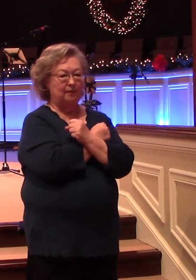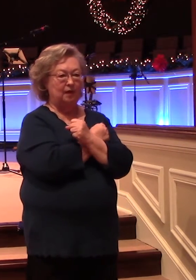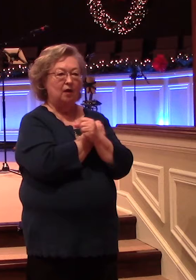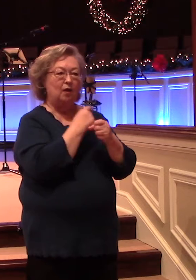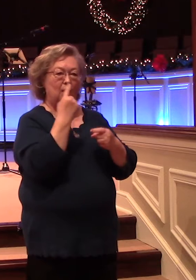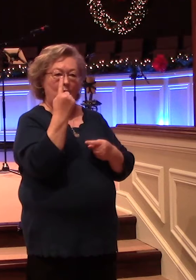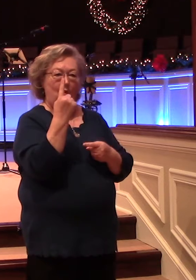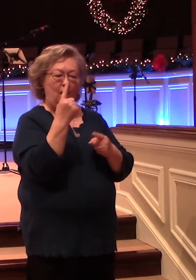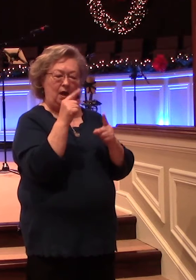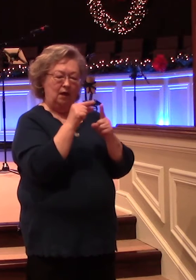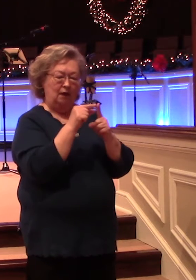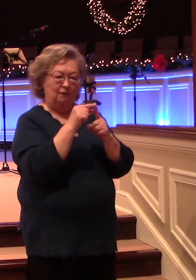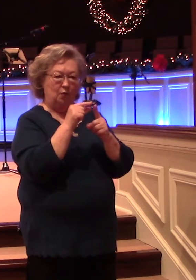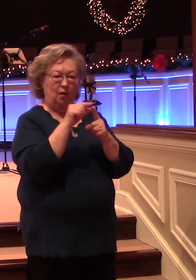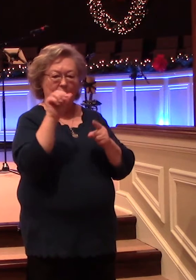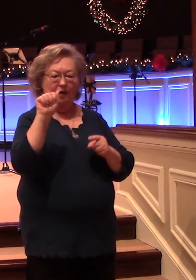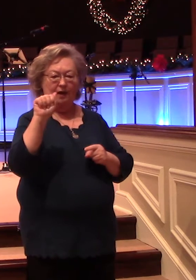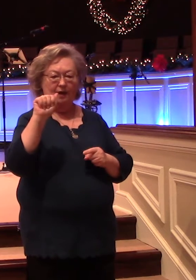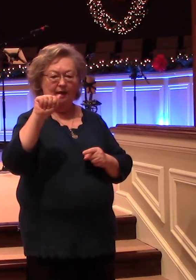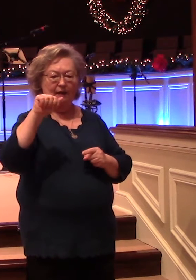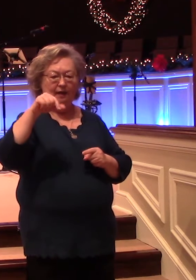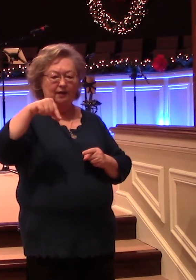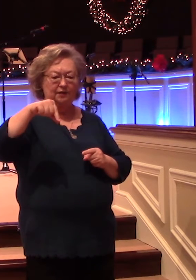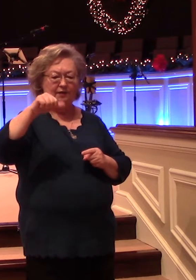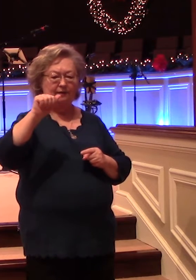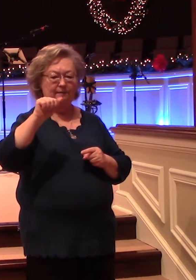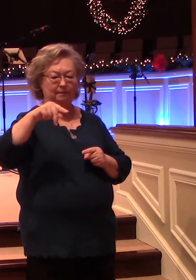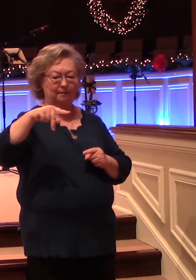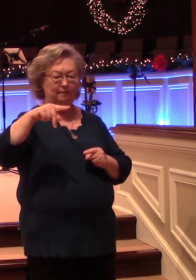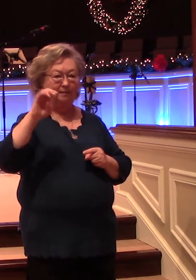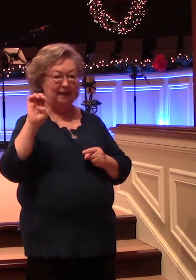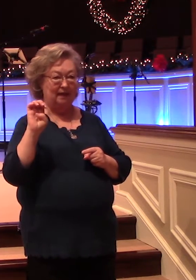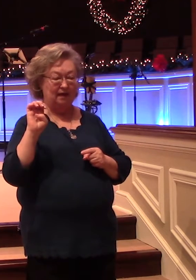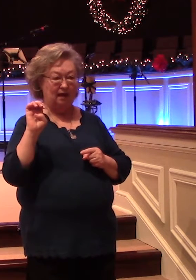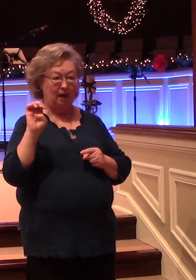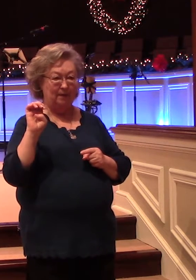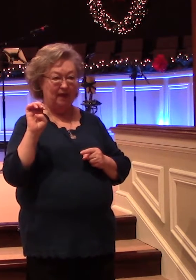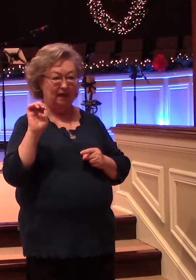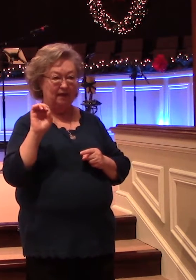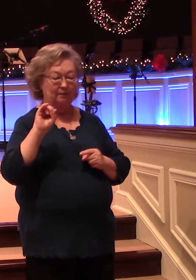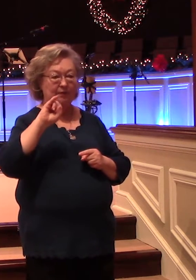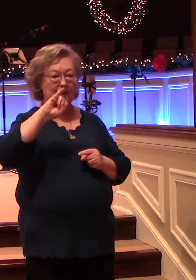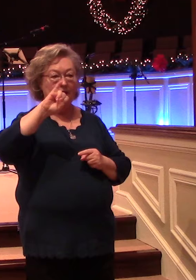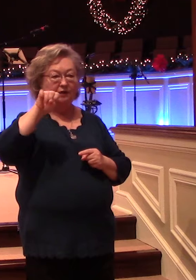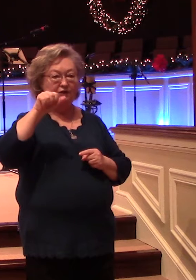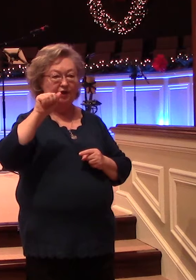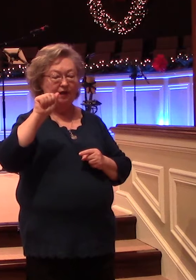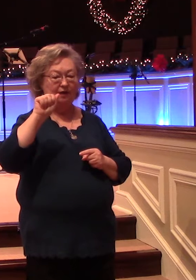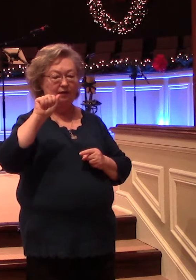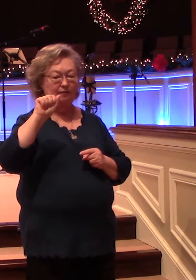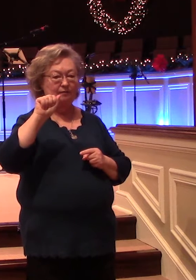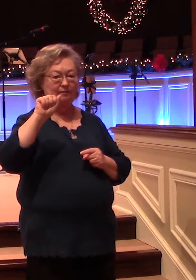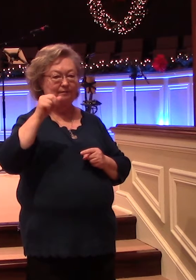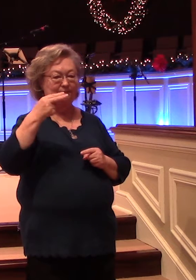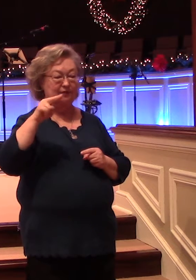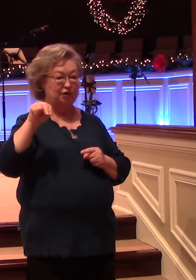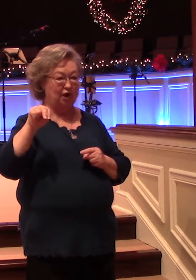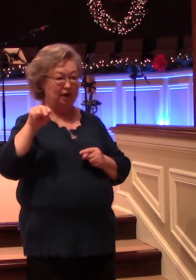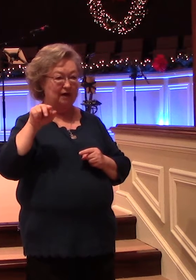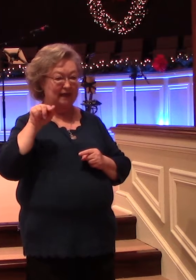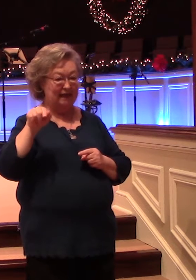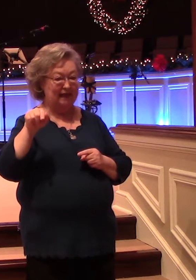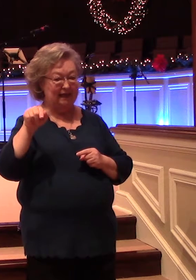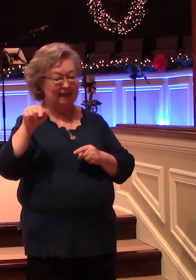thing going on when the writers use agape. And John is the disciple of love. He's known as the beloved disciple. A third of